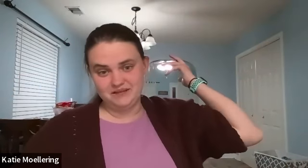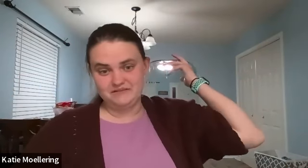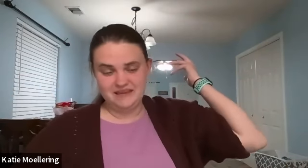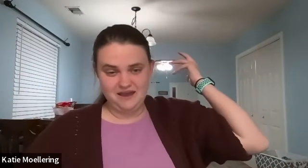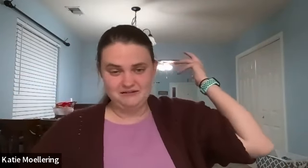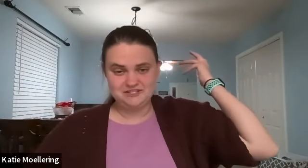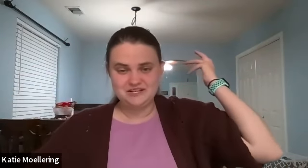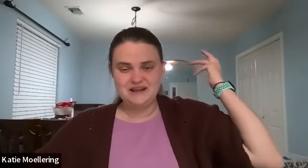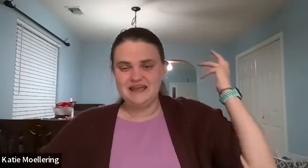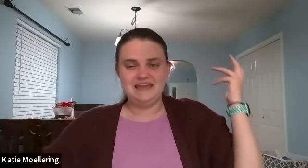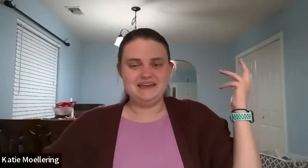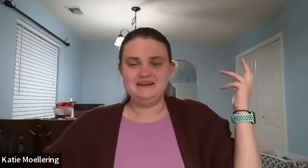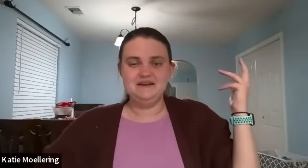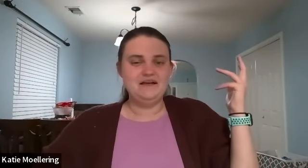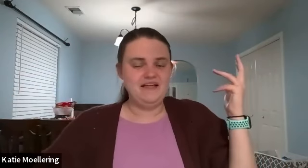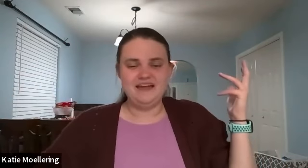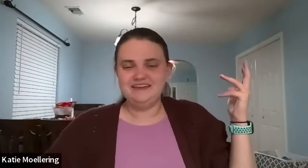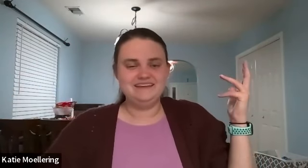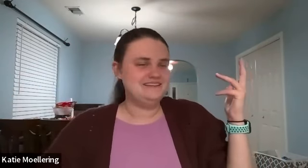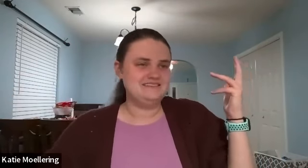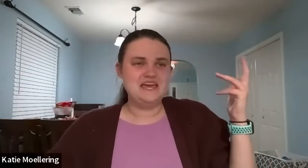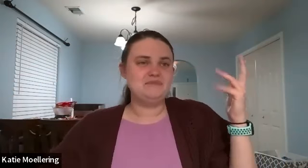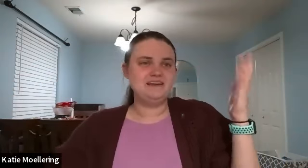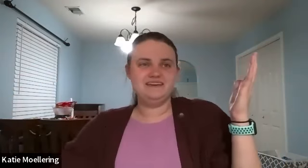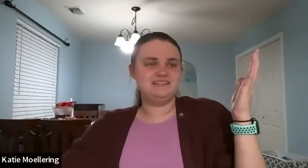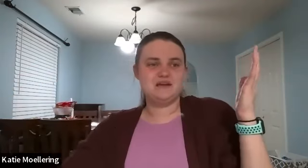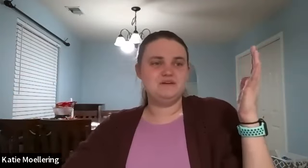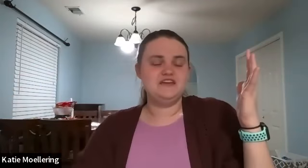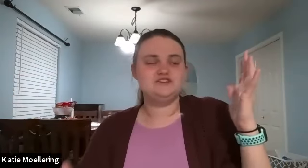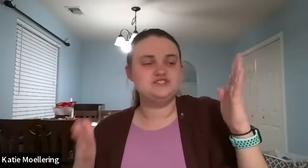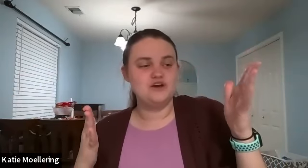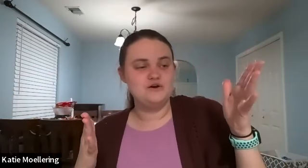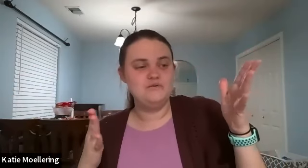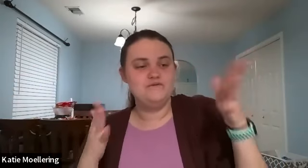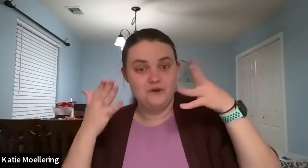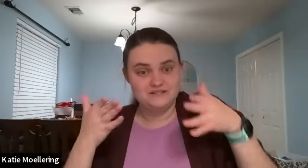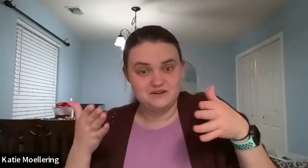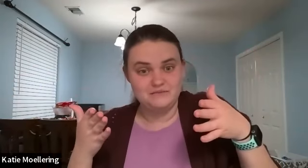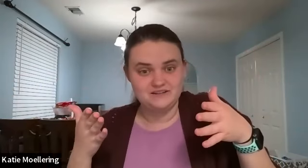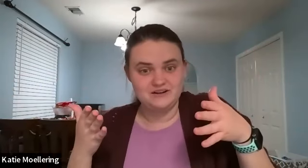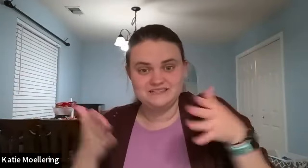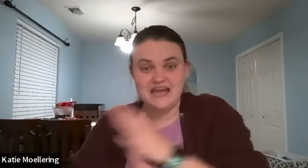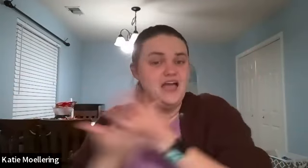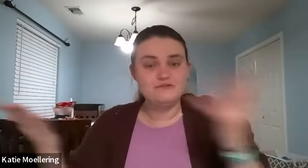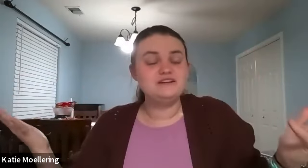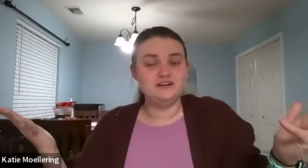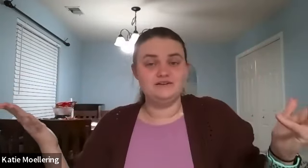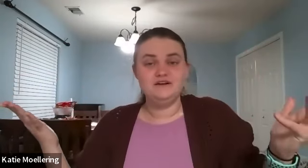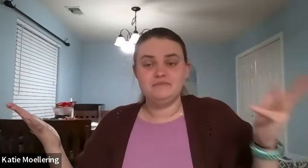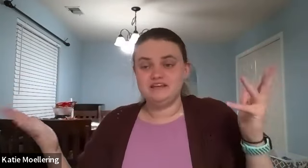on the couch. And like my kids, I mean, they are so focused on my dogs. Every year, my kids are